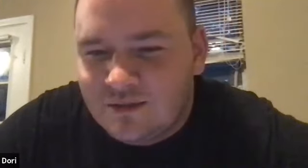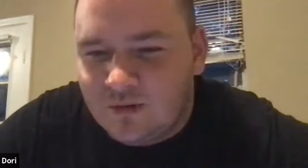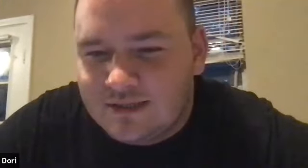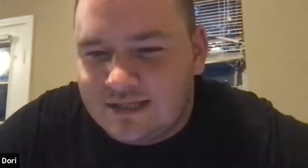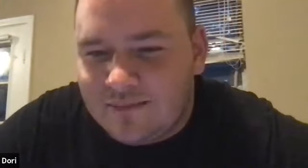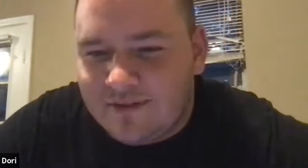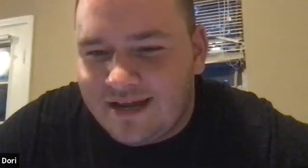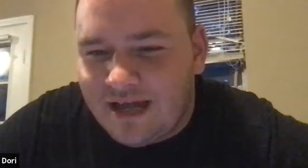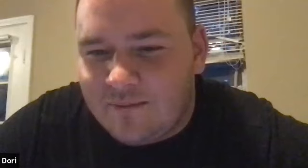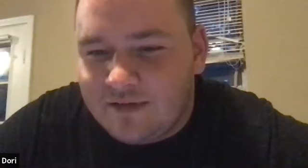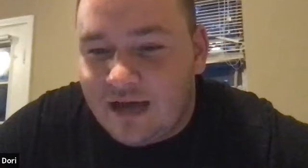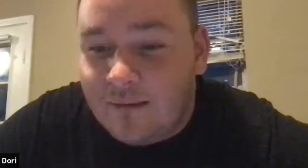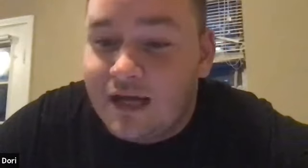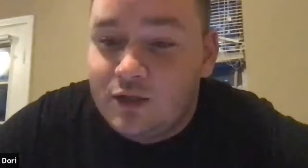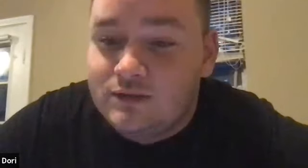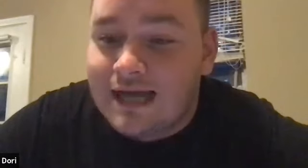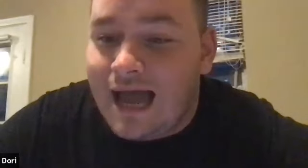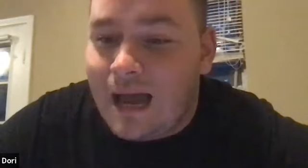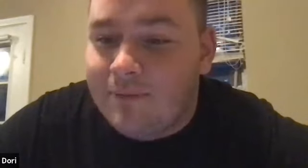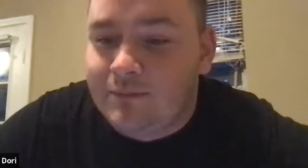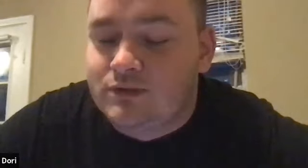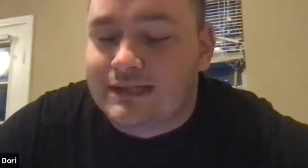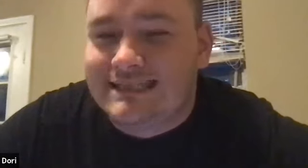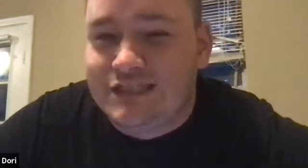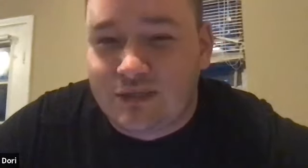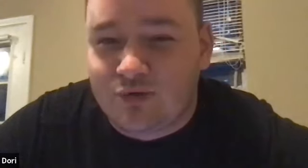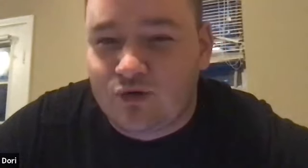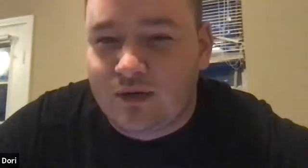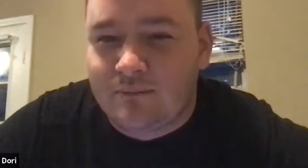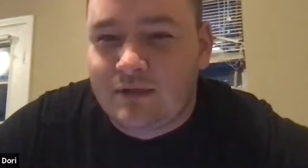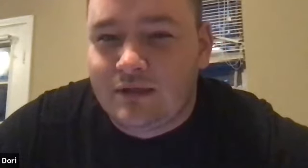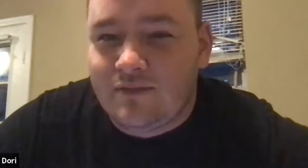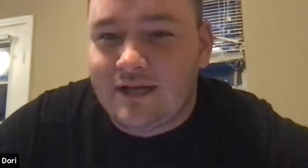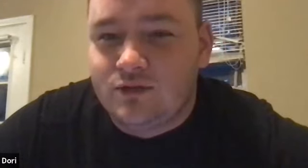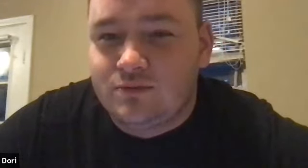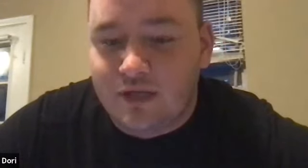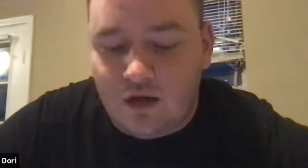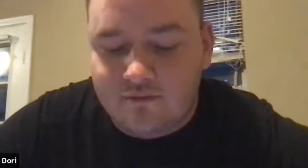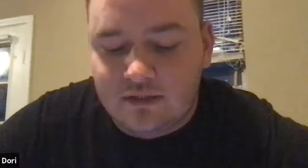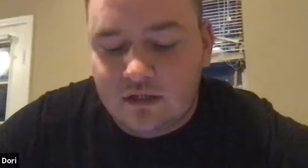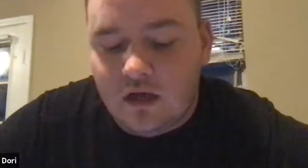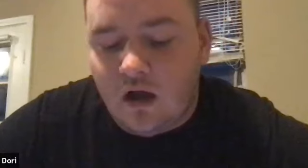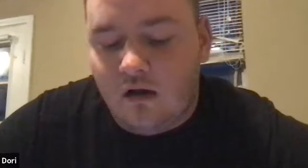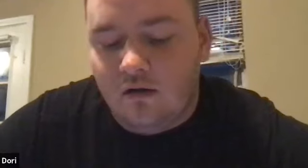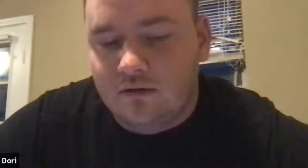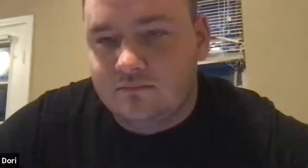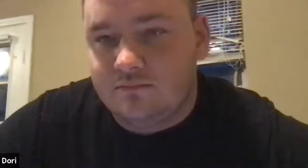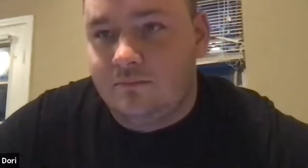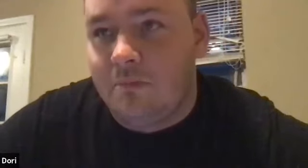What is the name of that app? I'm not using an app. I'm using a teaching program that I use pretty often. But